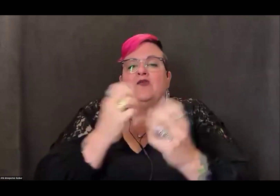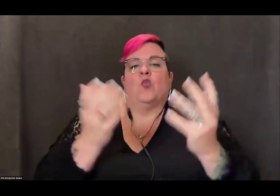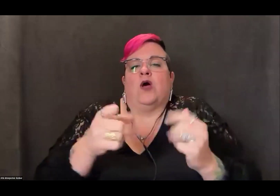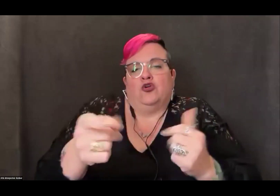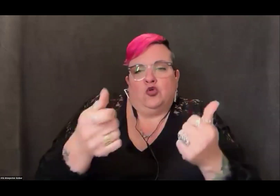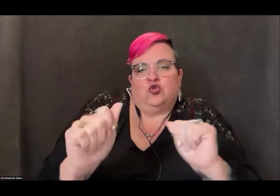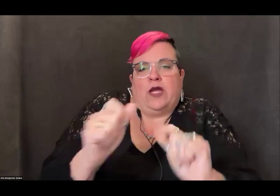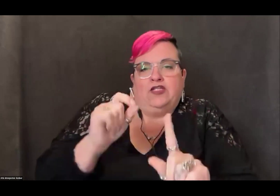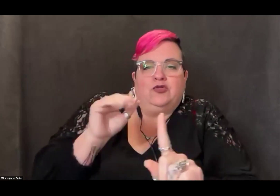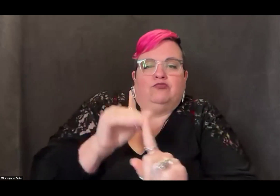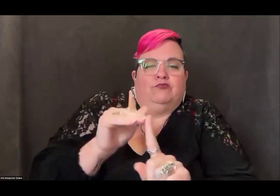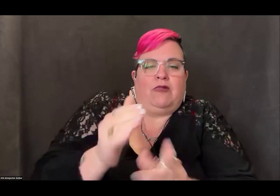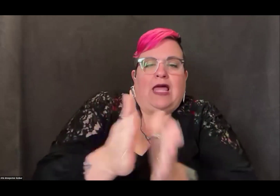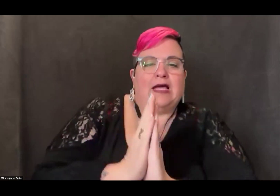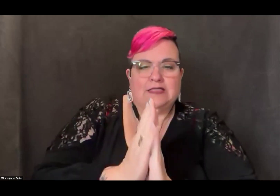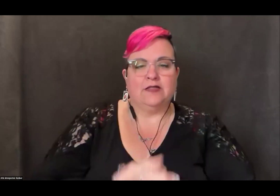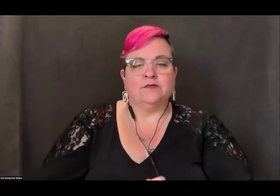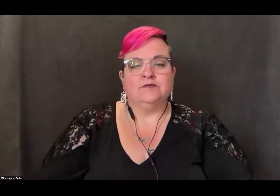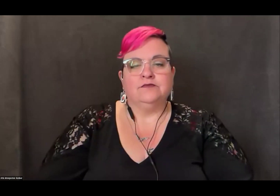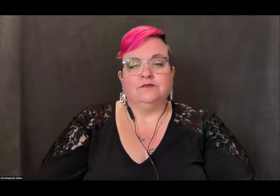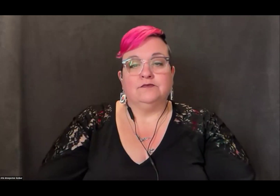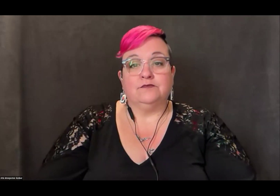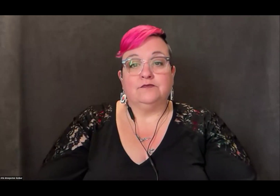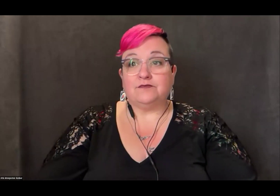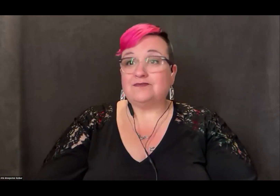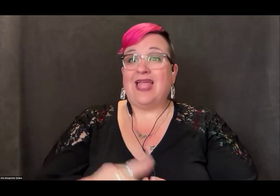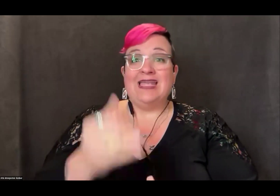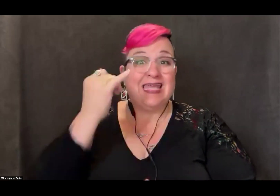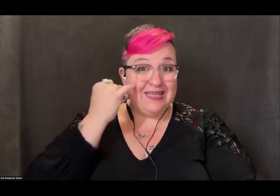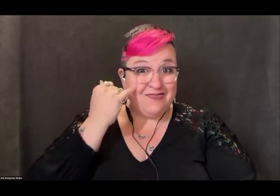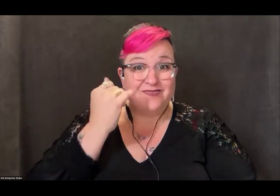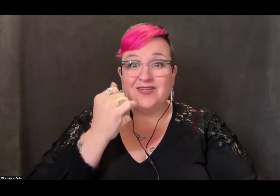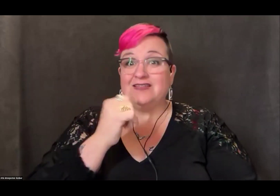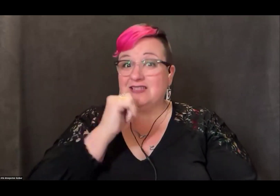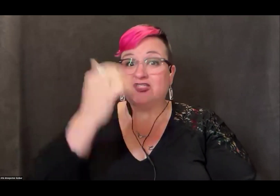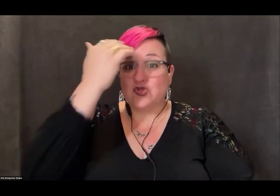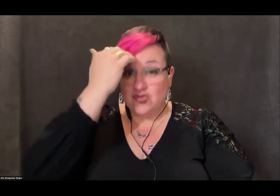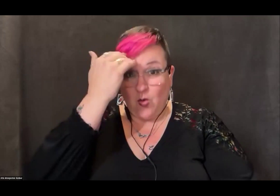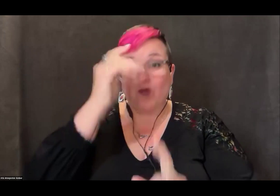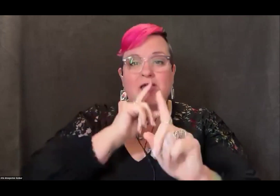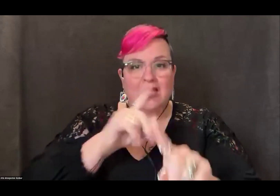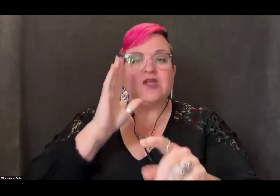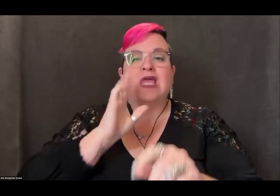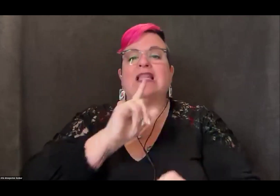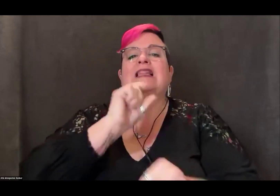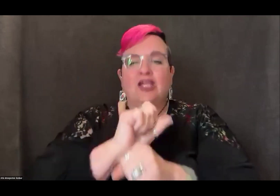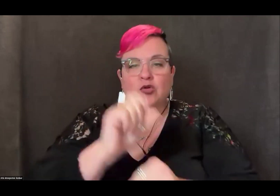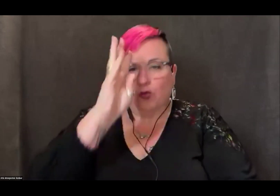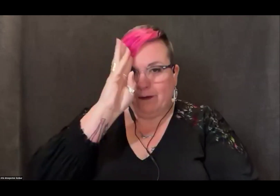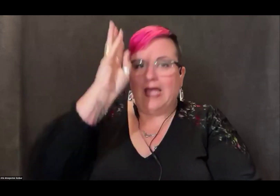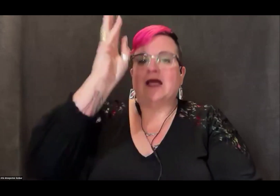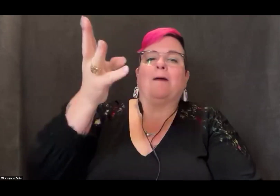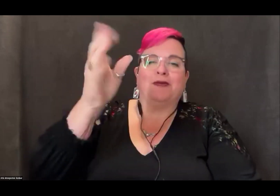to ask. Even if it doesn't know the answer, it literally will make something up. So